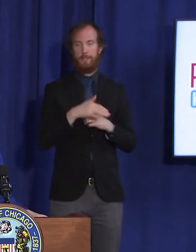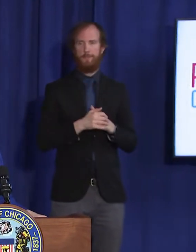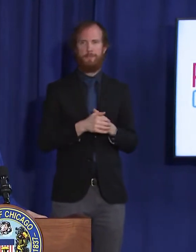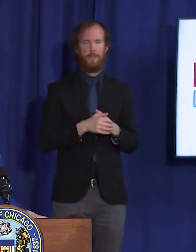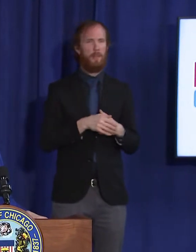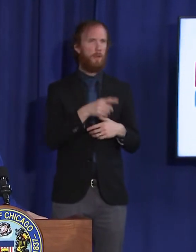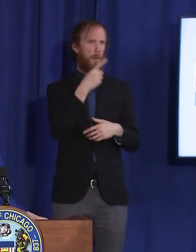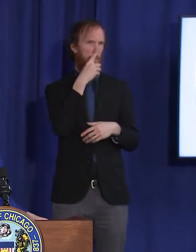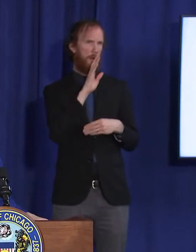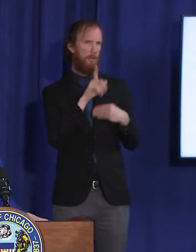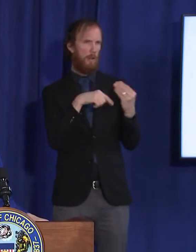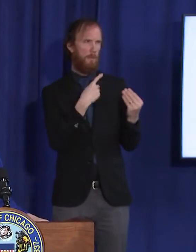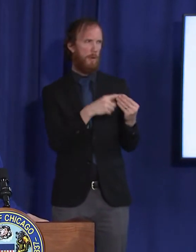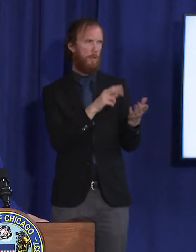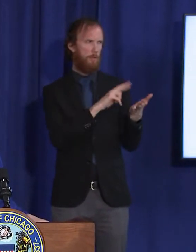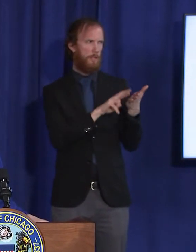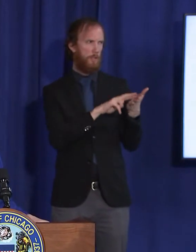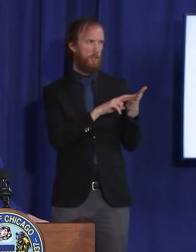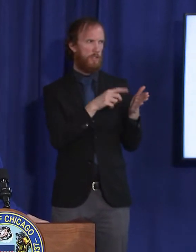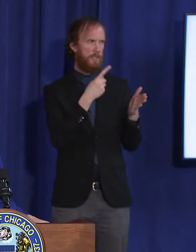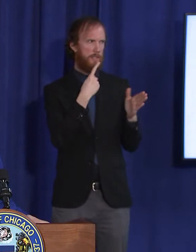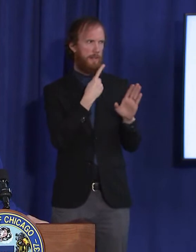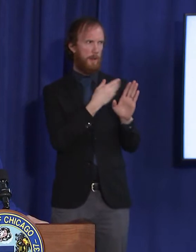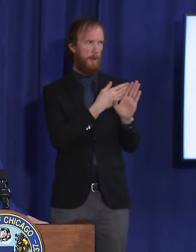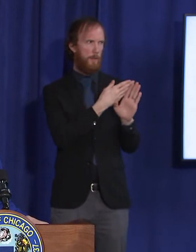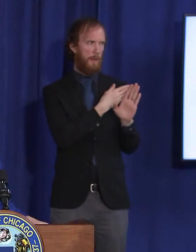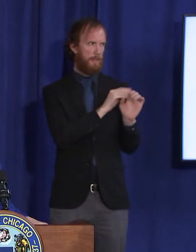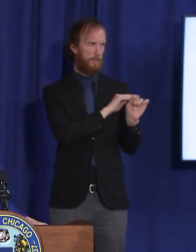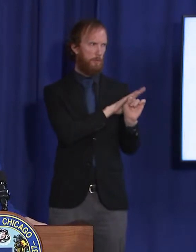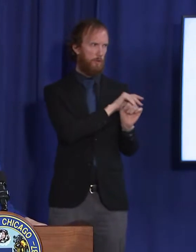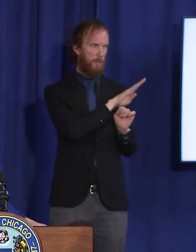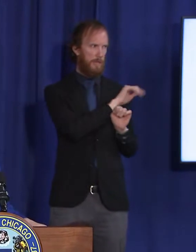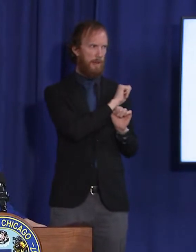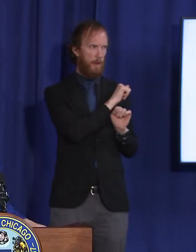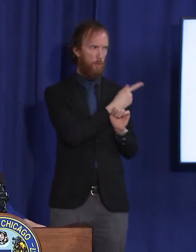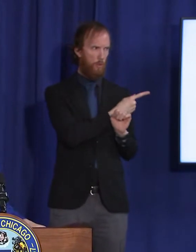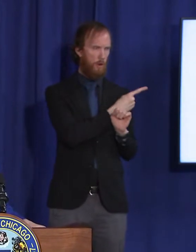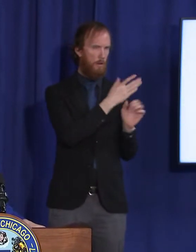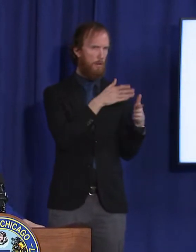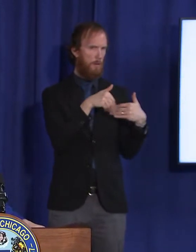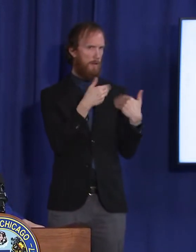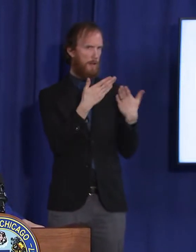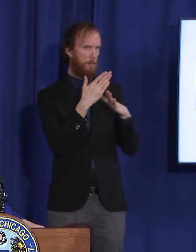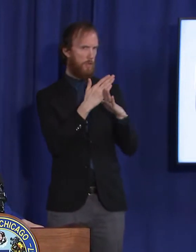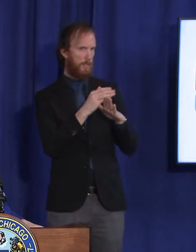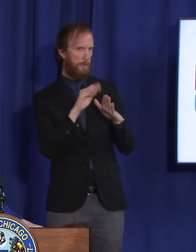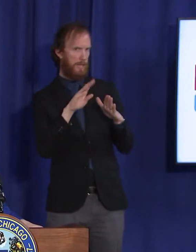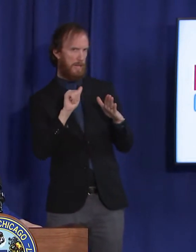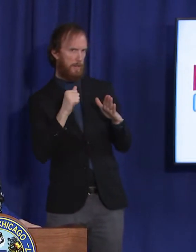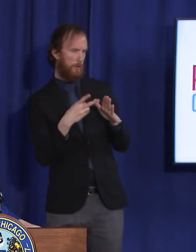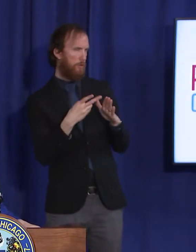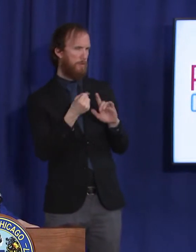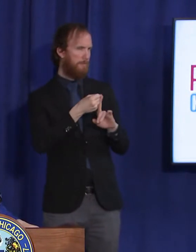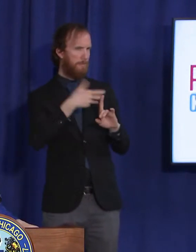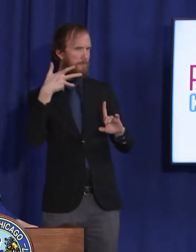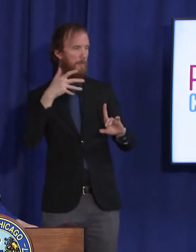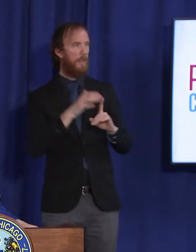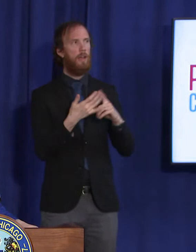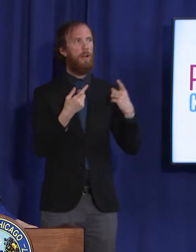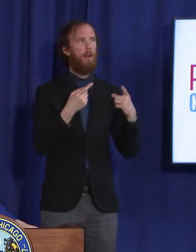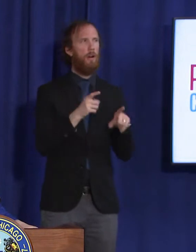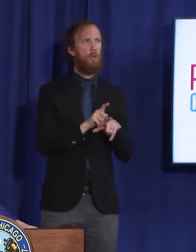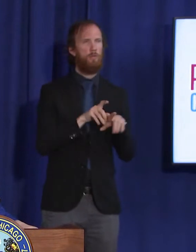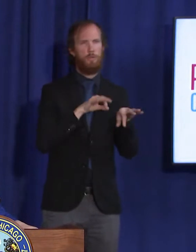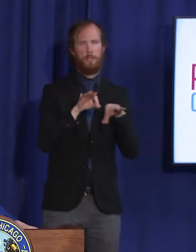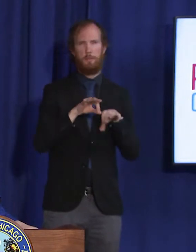research that's suggesting that prior exposure to BA1 gives protection against BA2. And also just wondered if you could kind of contextualize